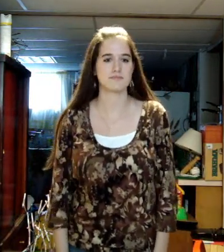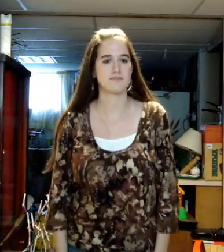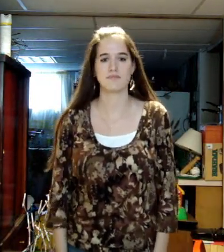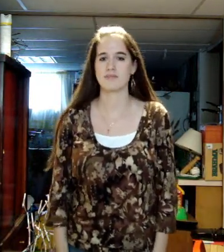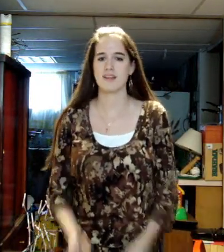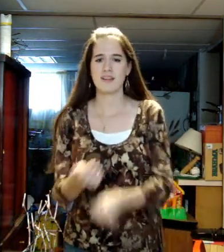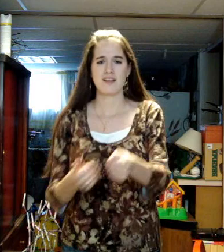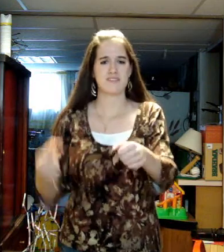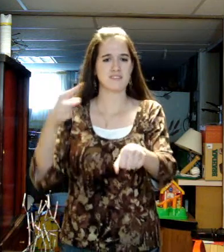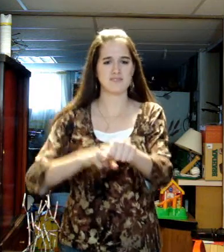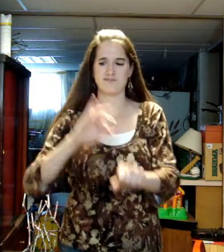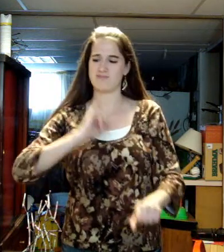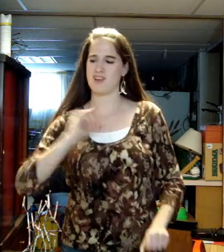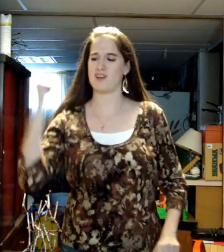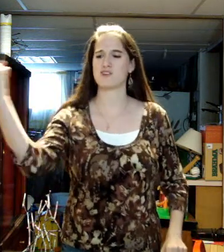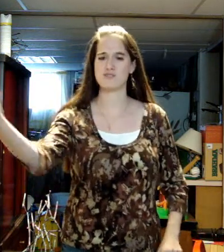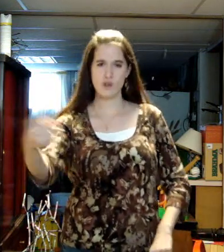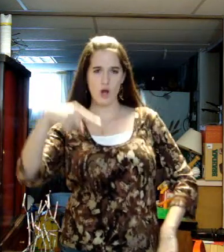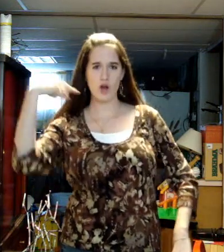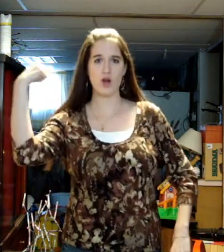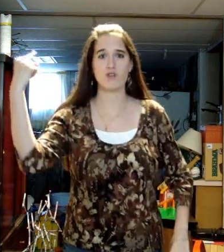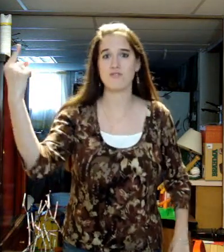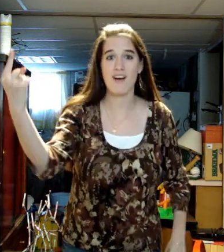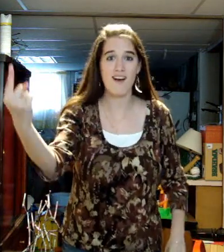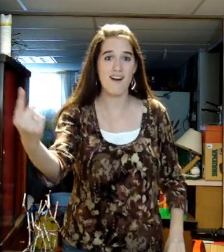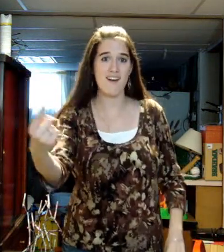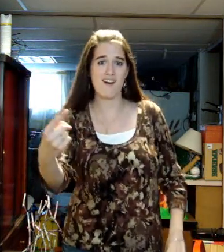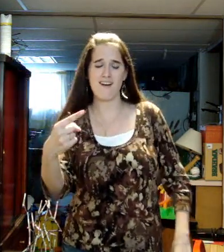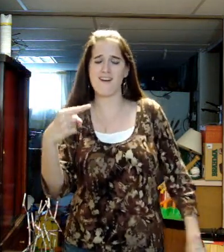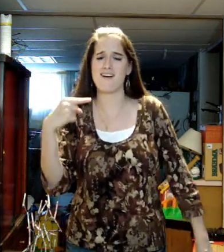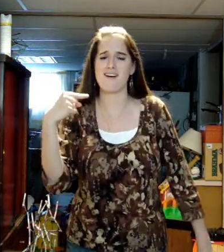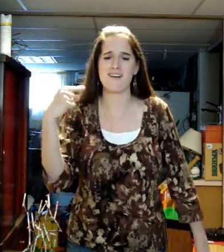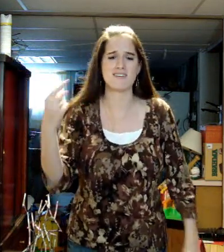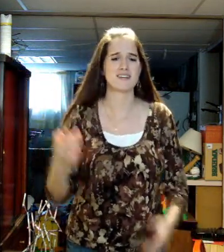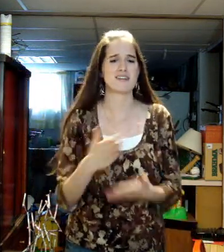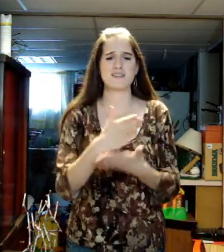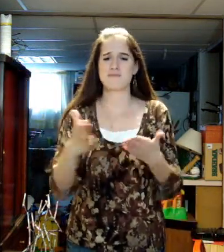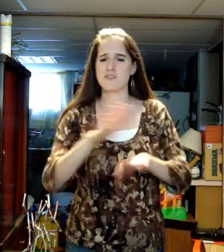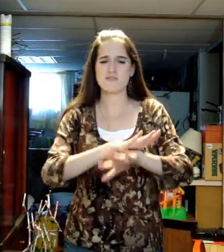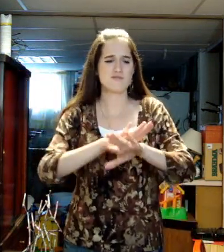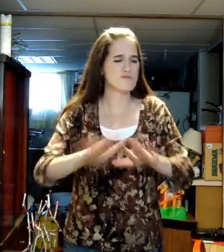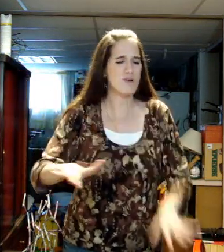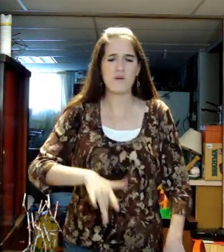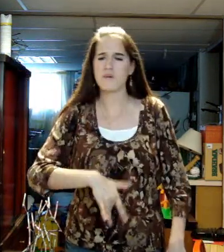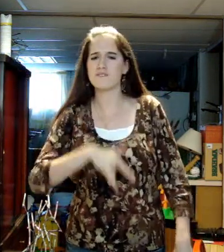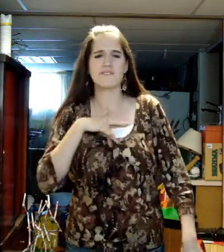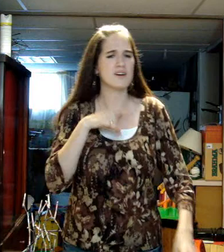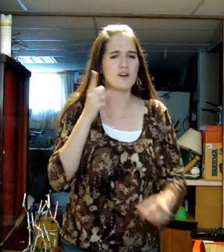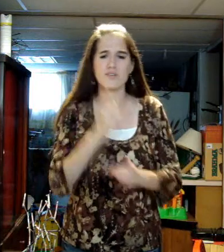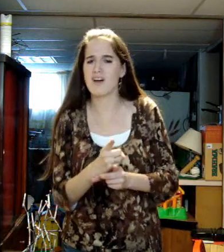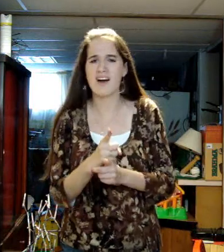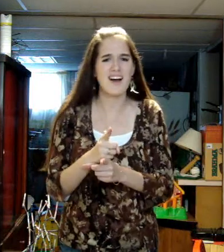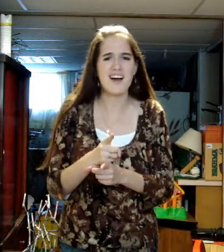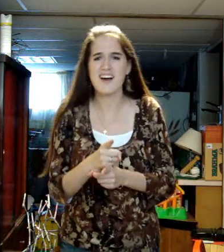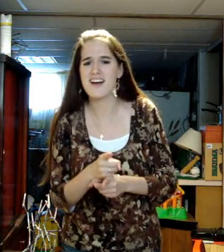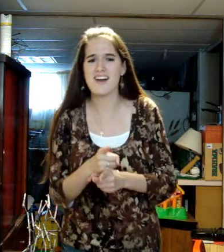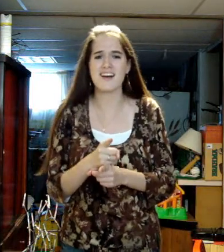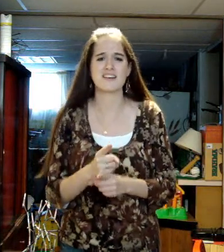Every time I turn around Something don't feel great I'm